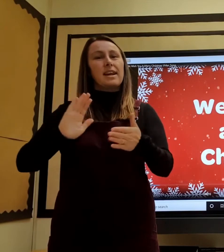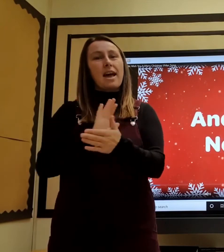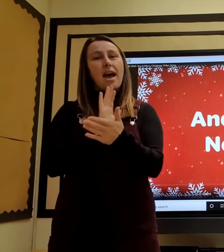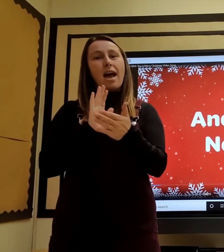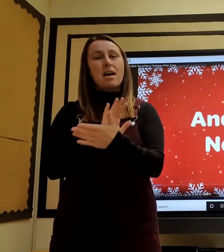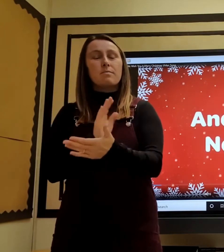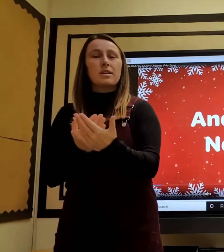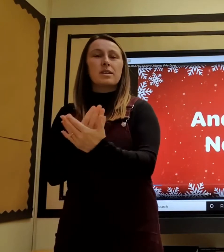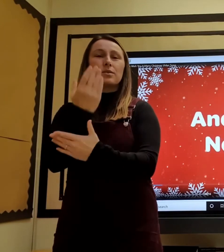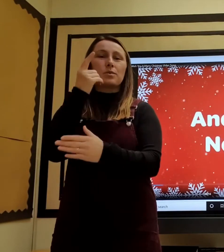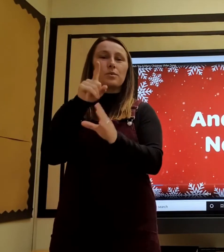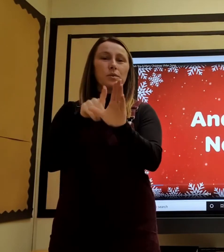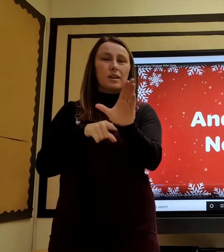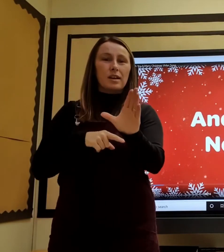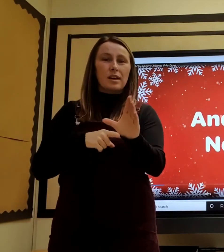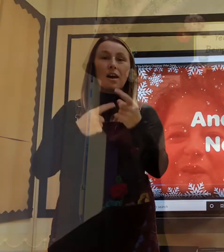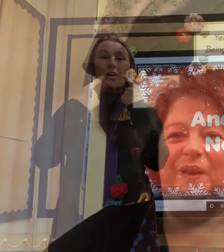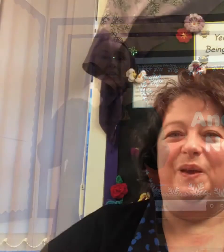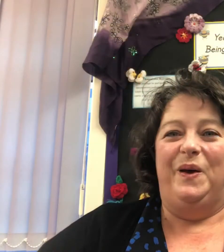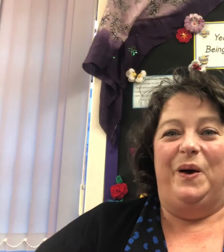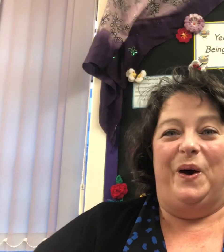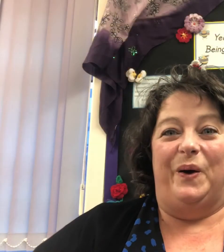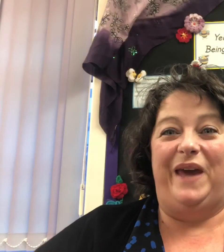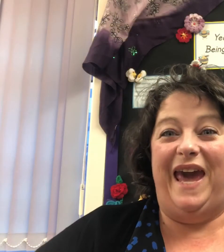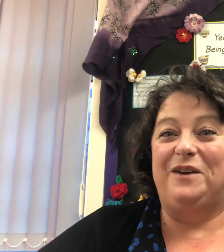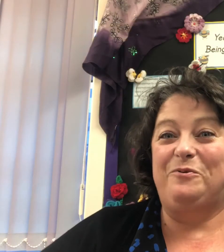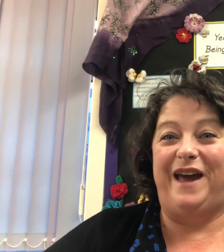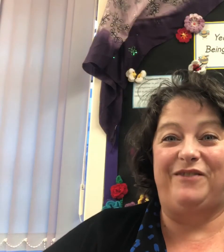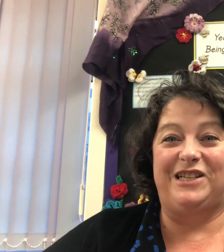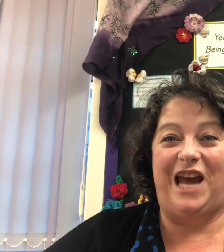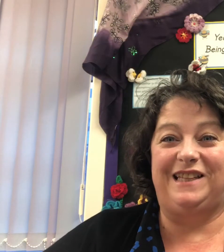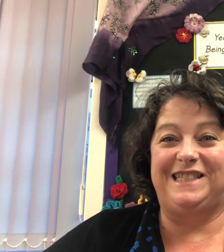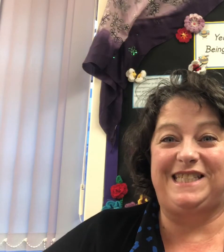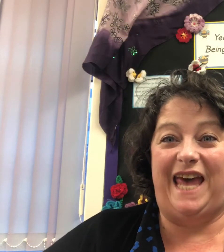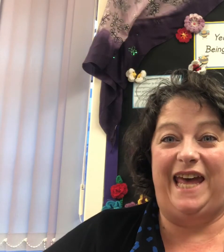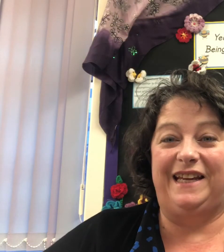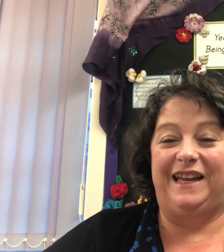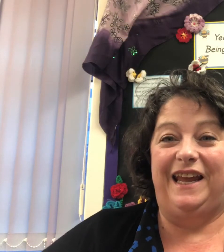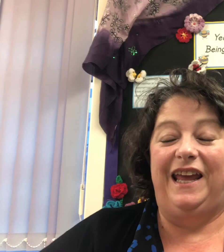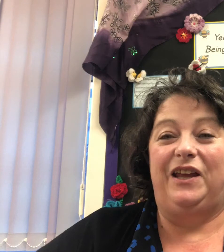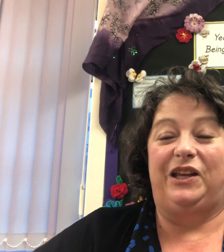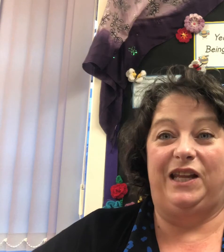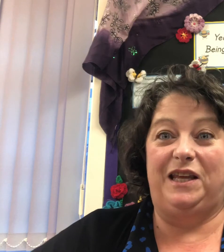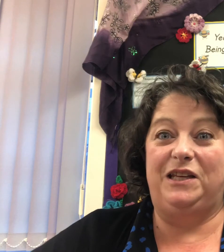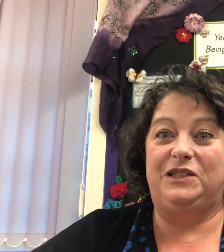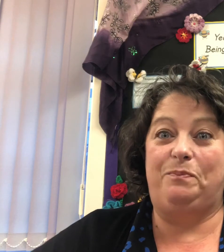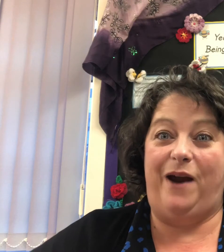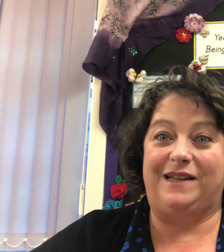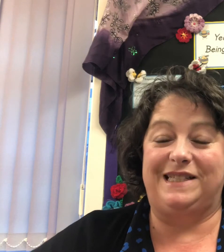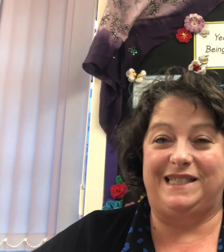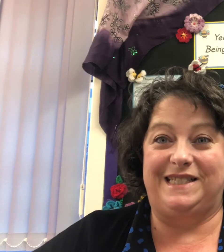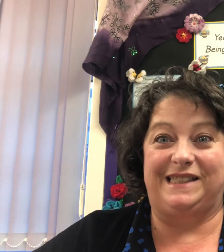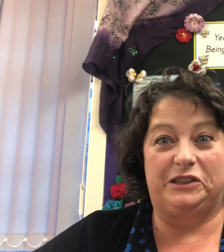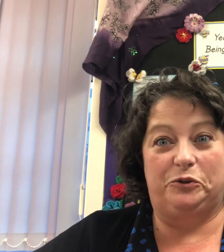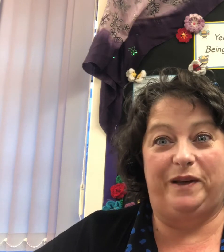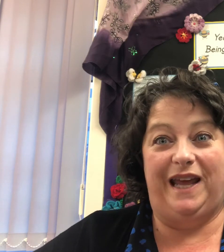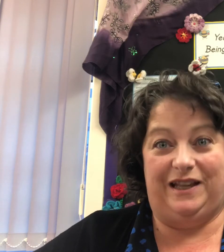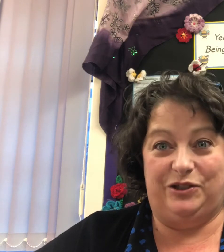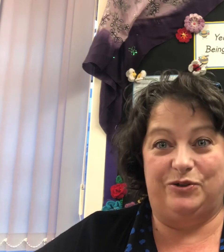a Happy New Year. Okay, we have our challenge set. You need to practice this a little bit extra than